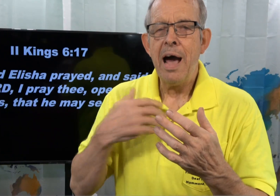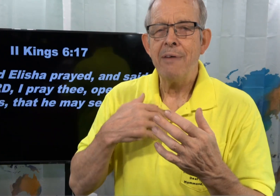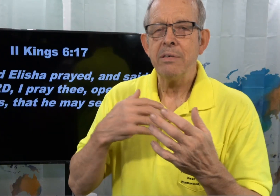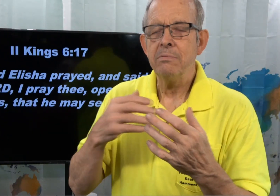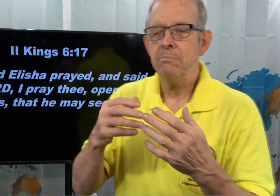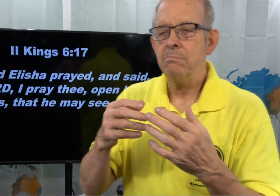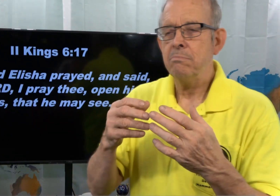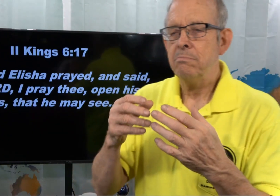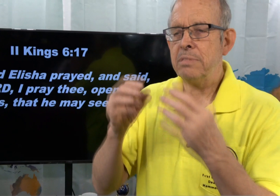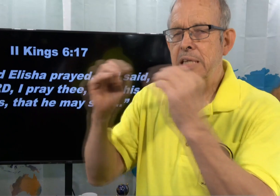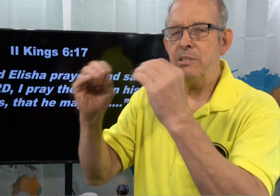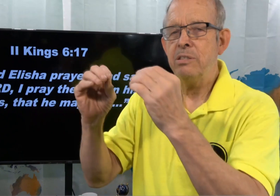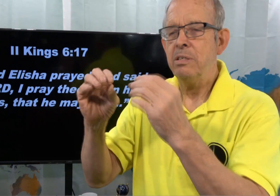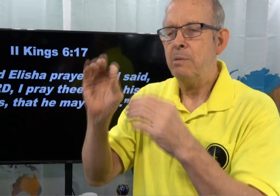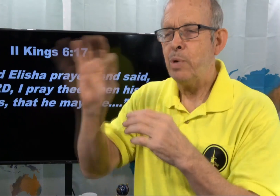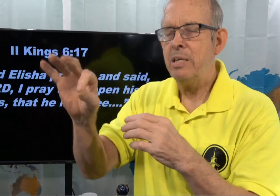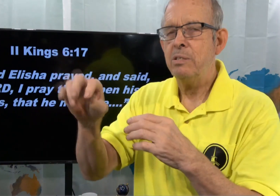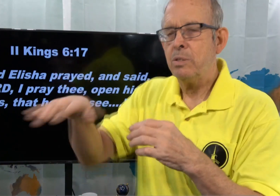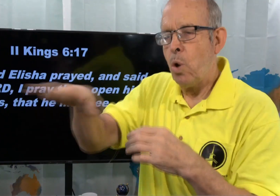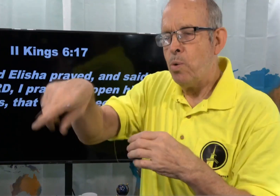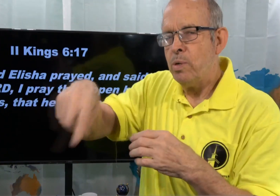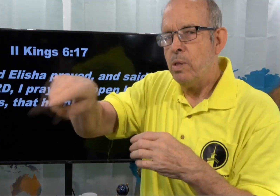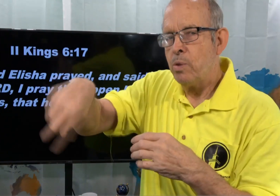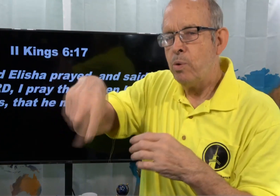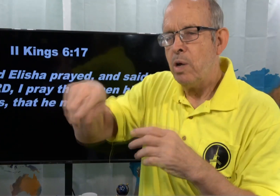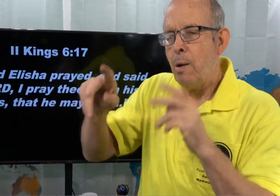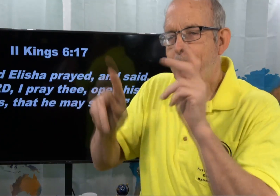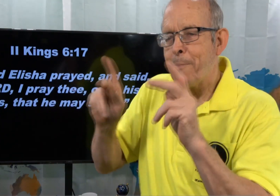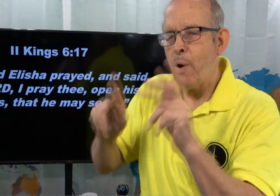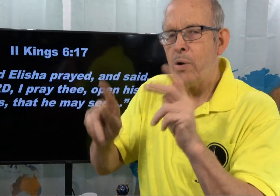have six, three, those people.